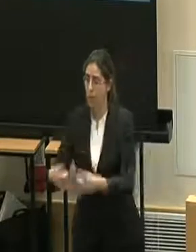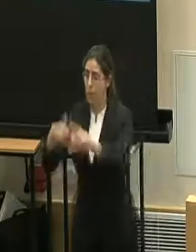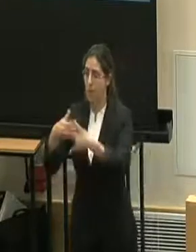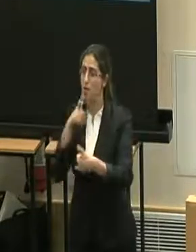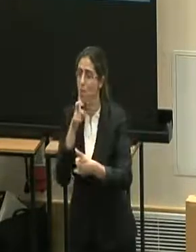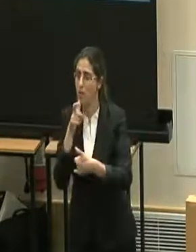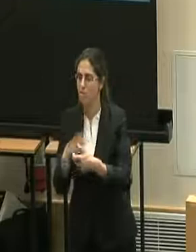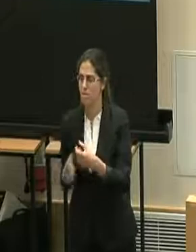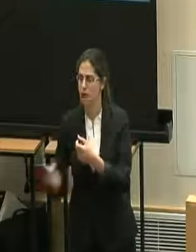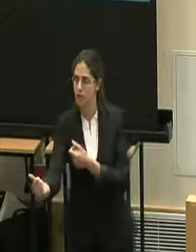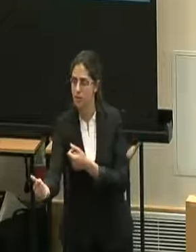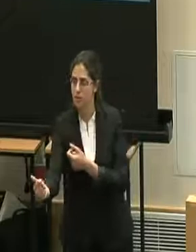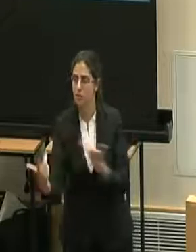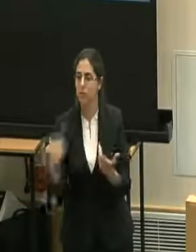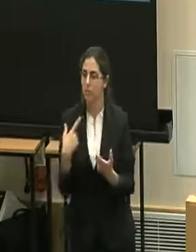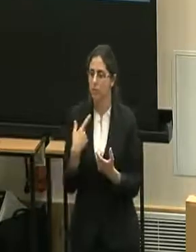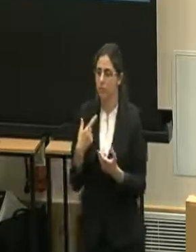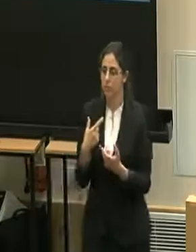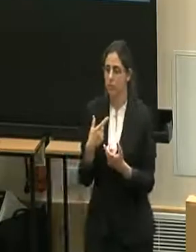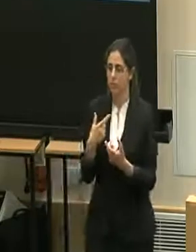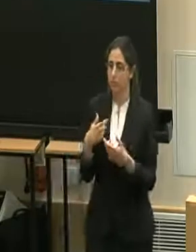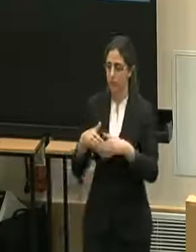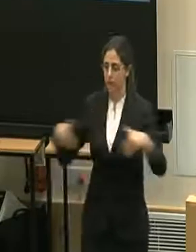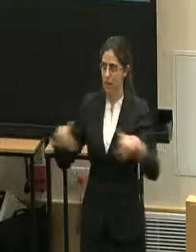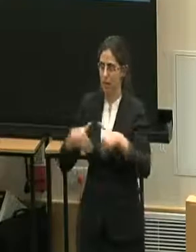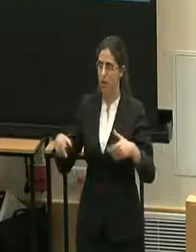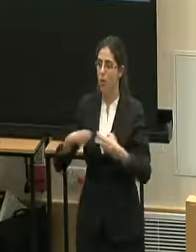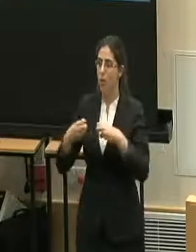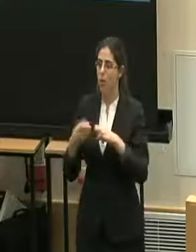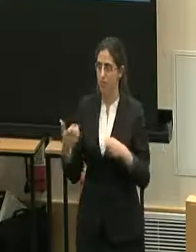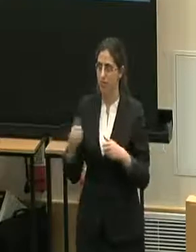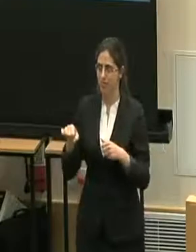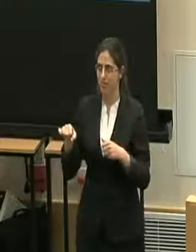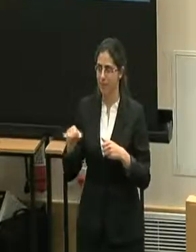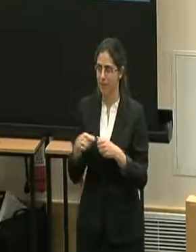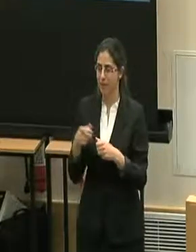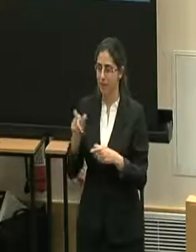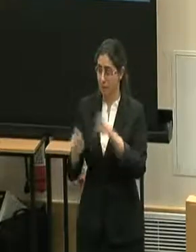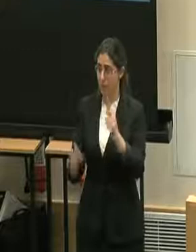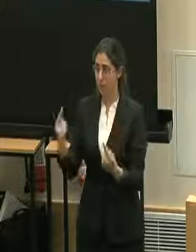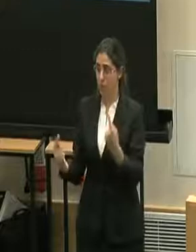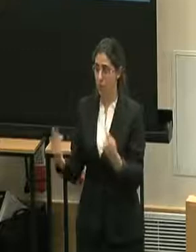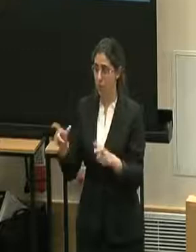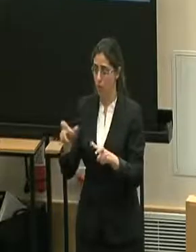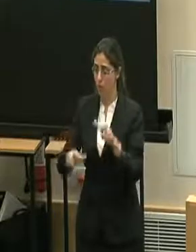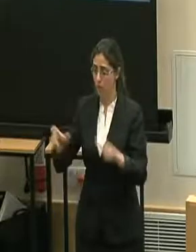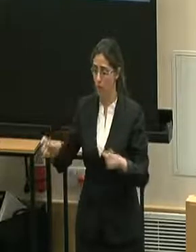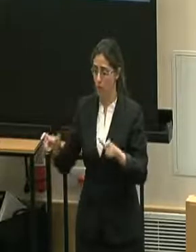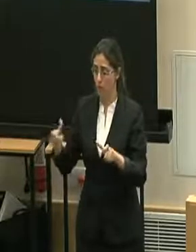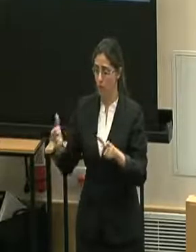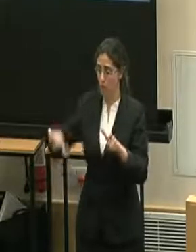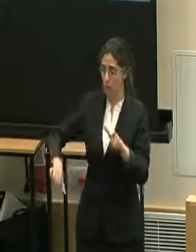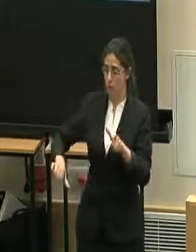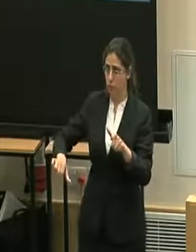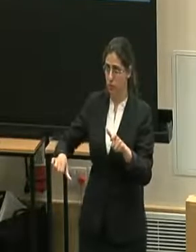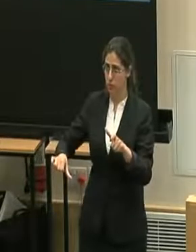fastest. Well, the problem with that is that some people will lose. And in the race of life, losing means starving to